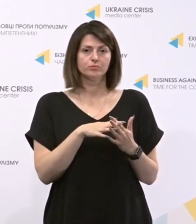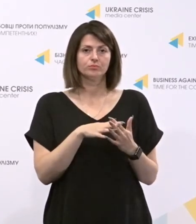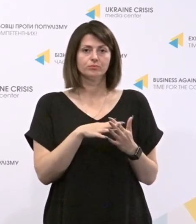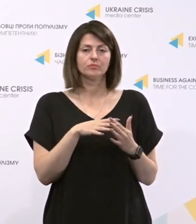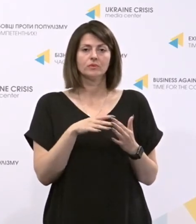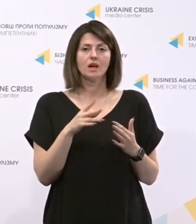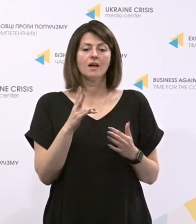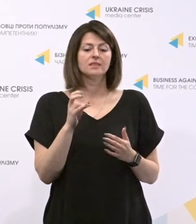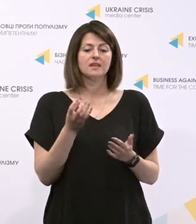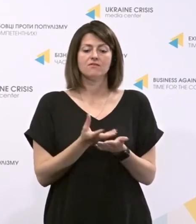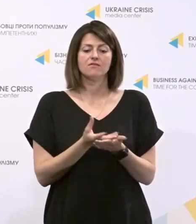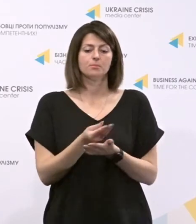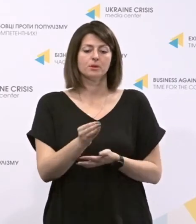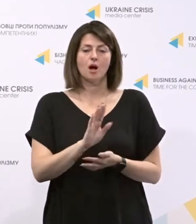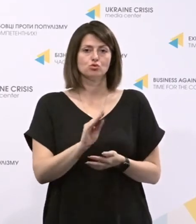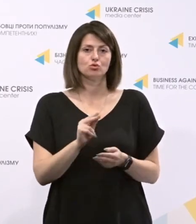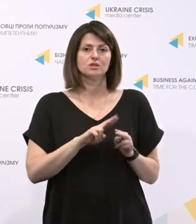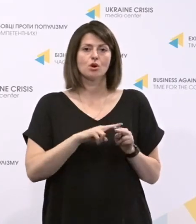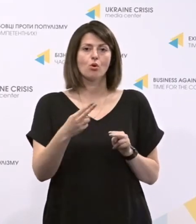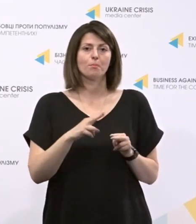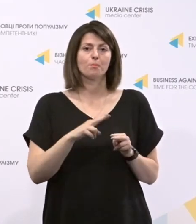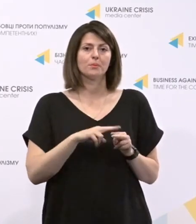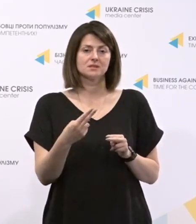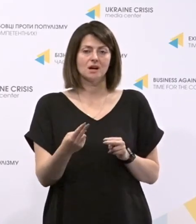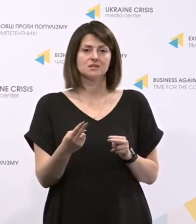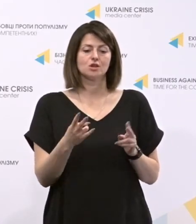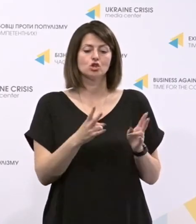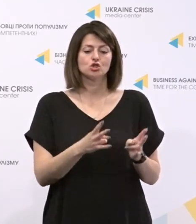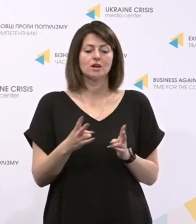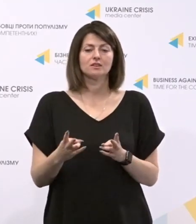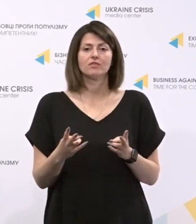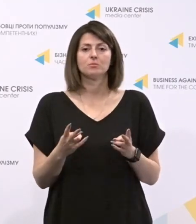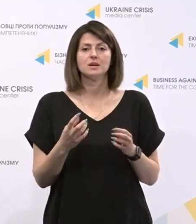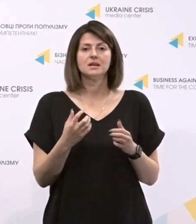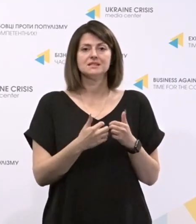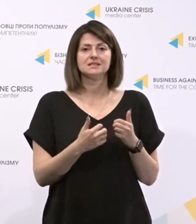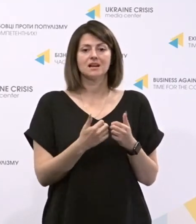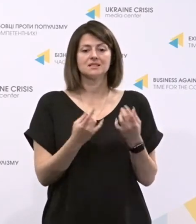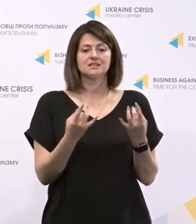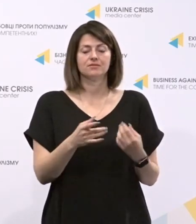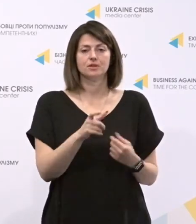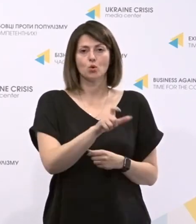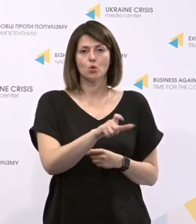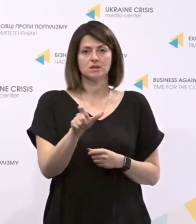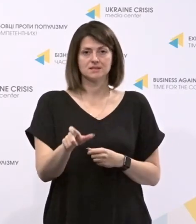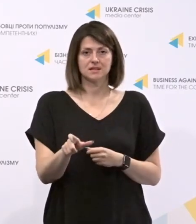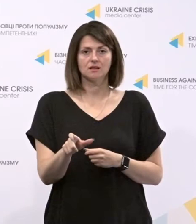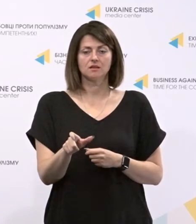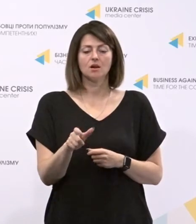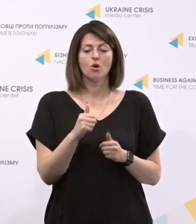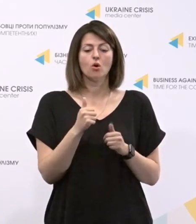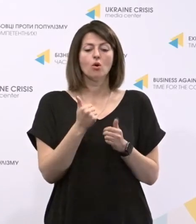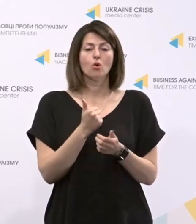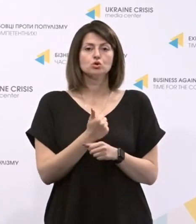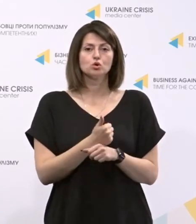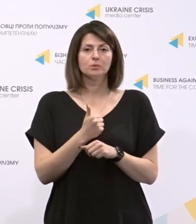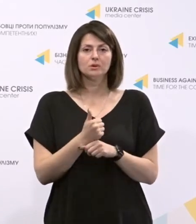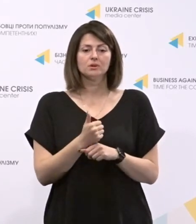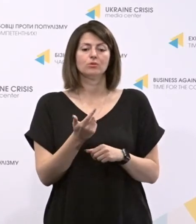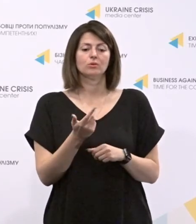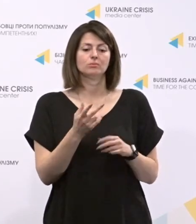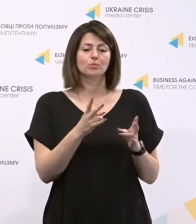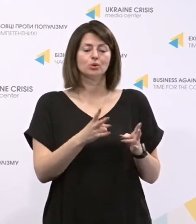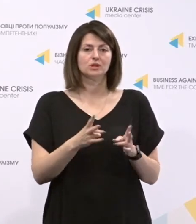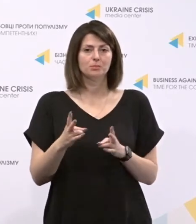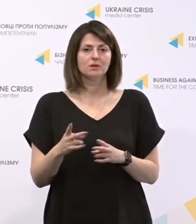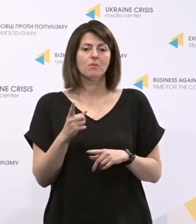those injured or disabled and the families of those killed, needs to be established. We call on the